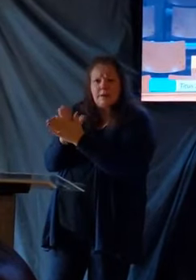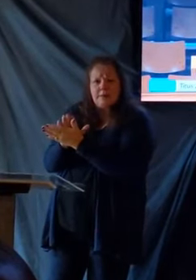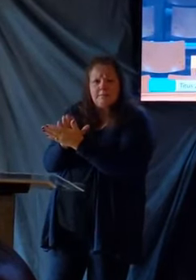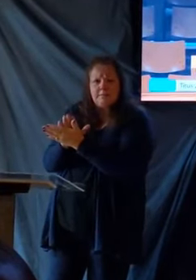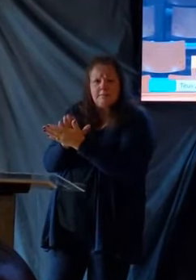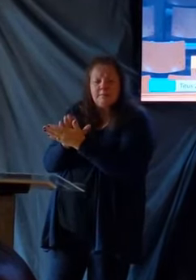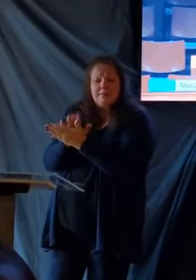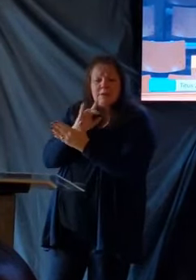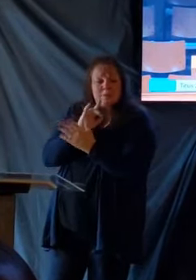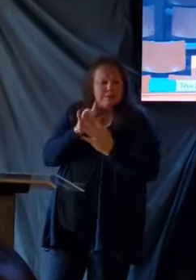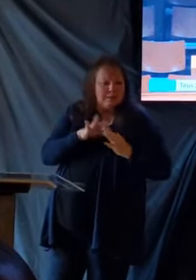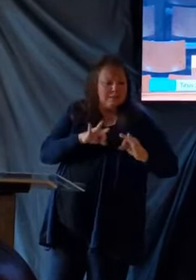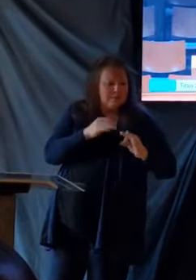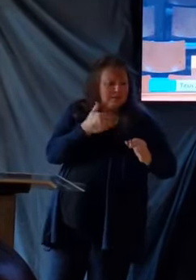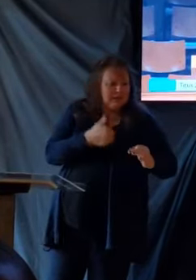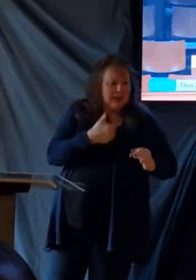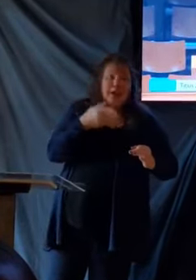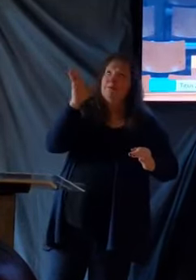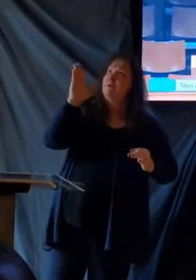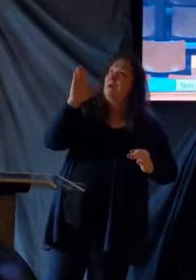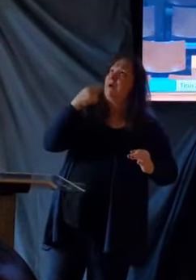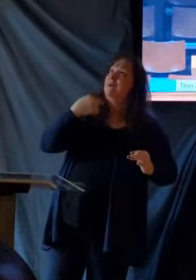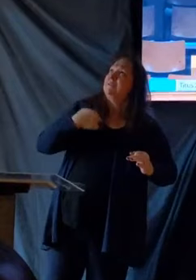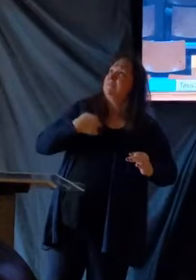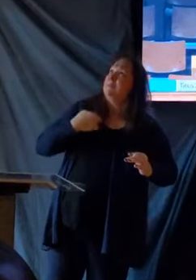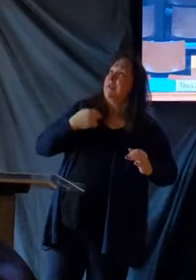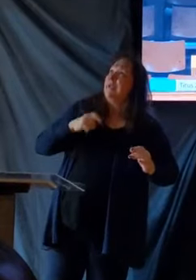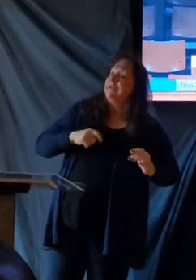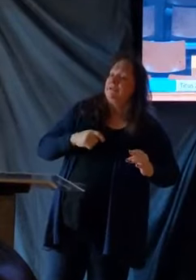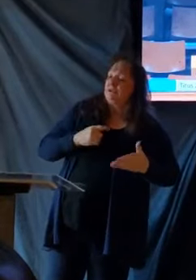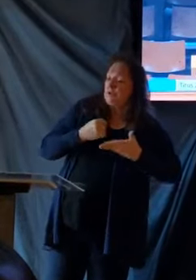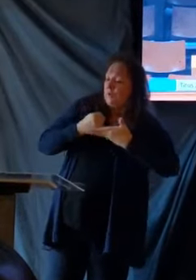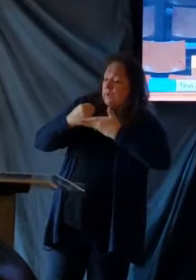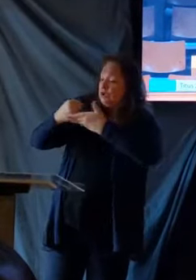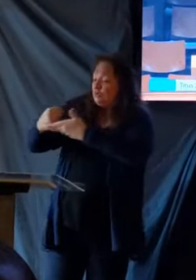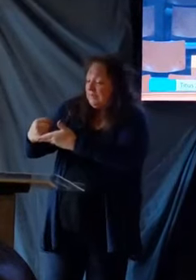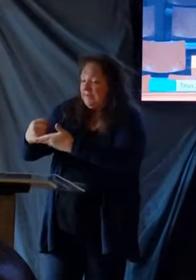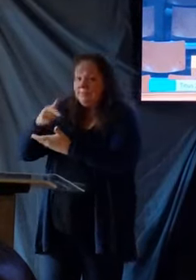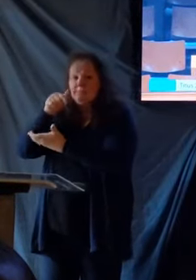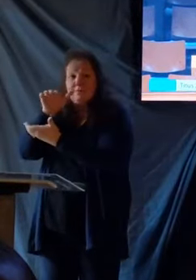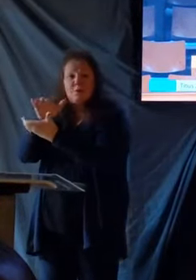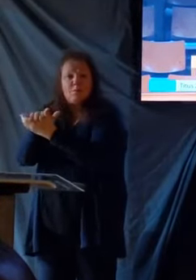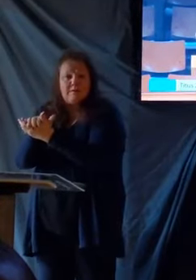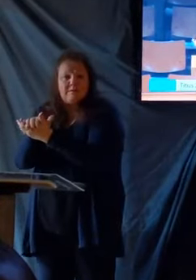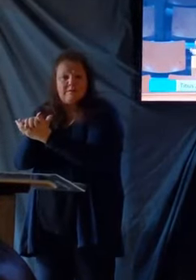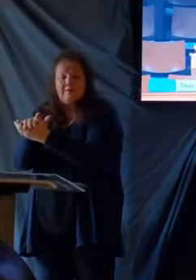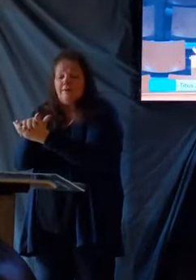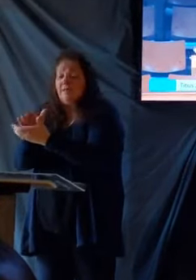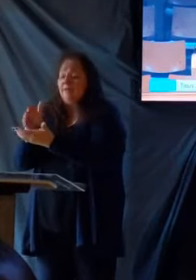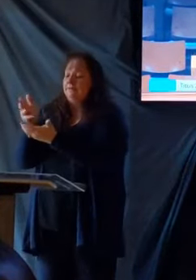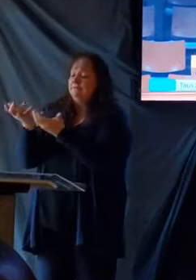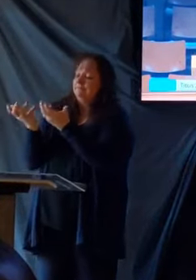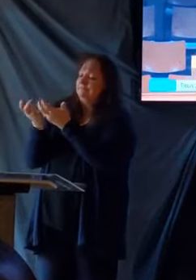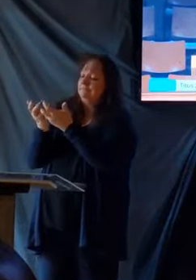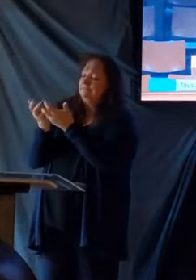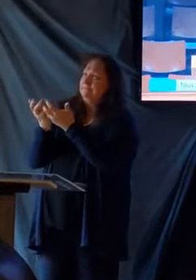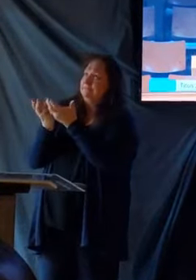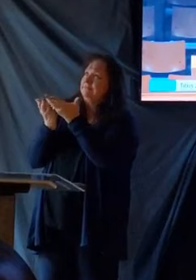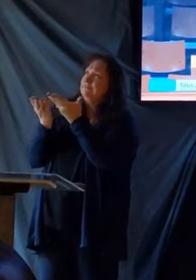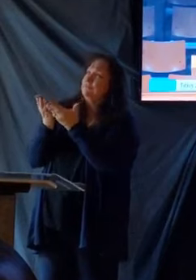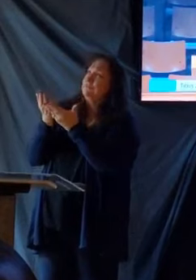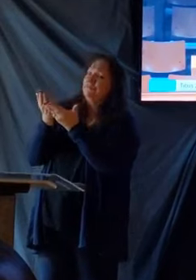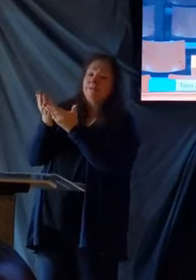How important is it that I be everything God says I should be, so I treat her as I should, as a fellow heir of